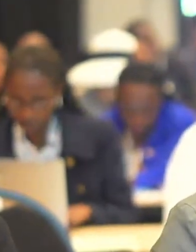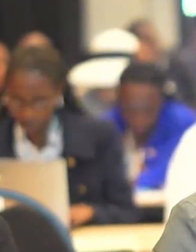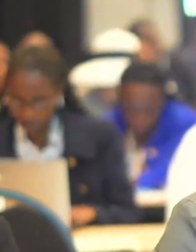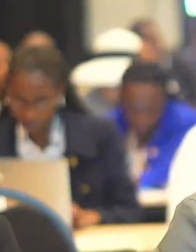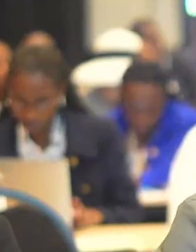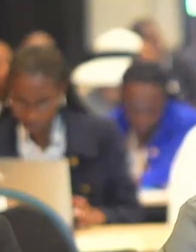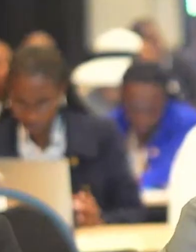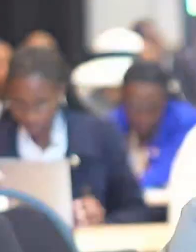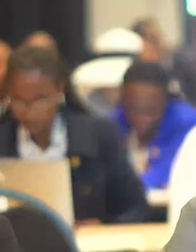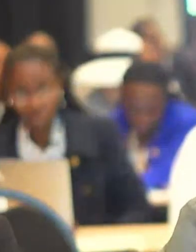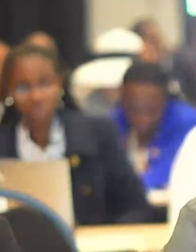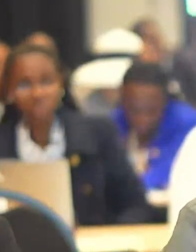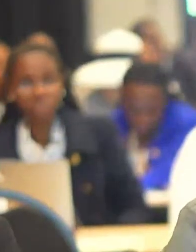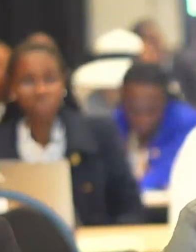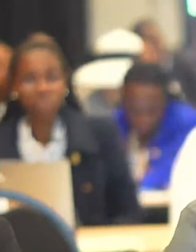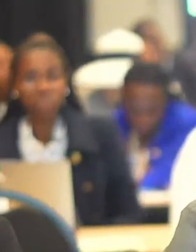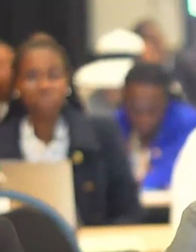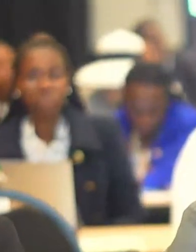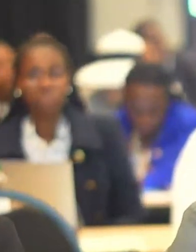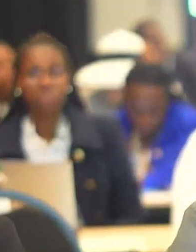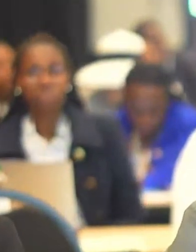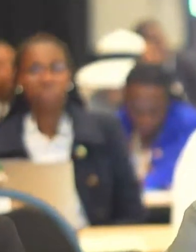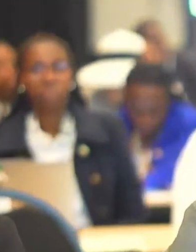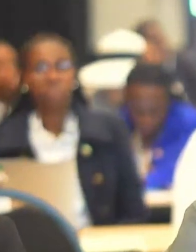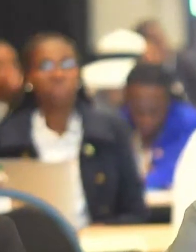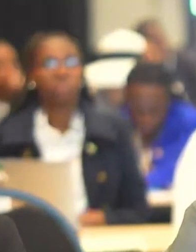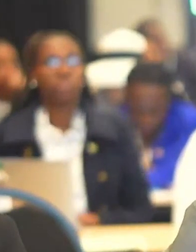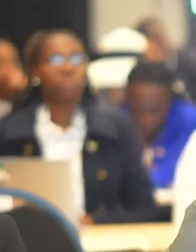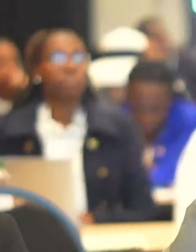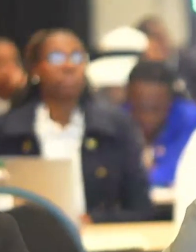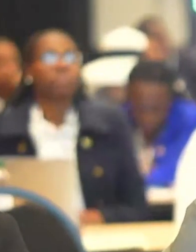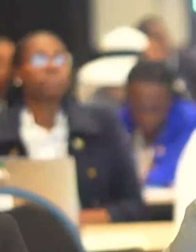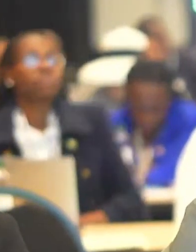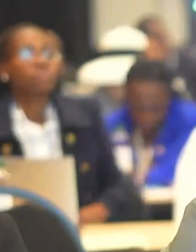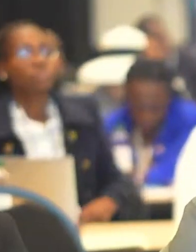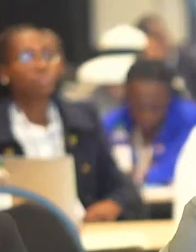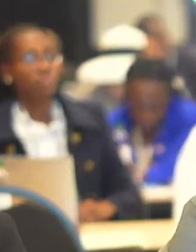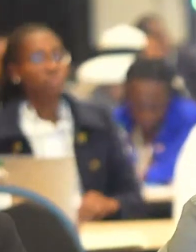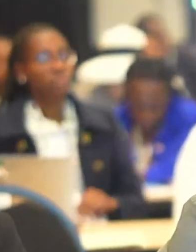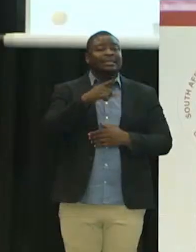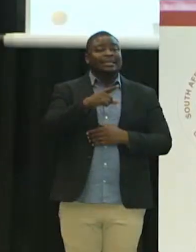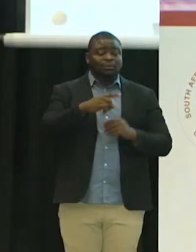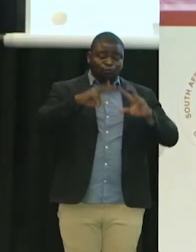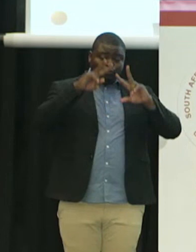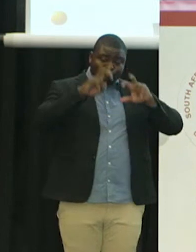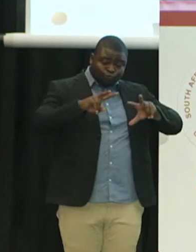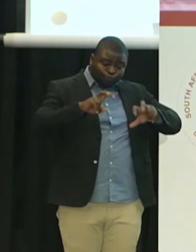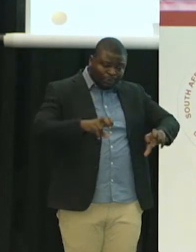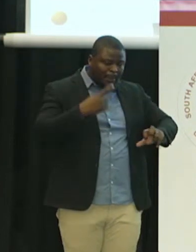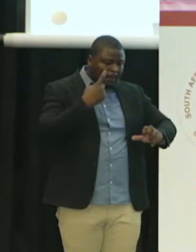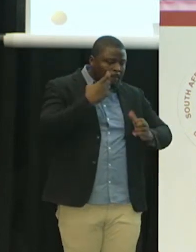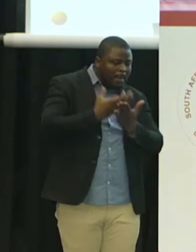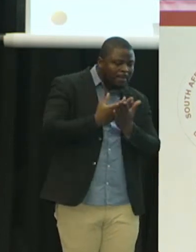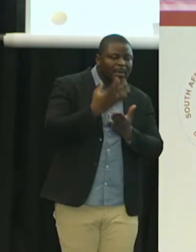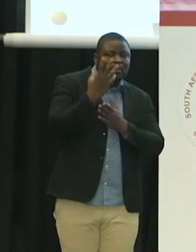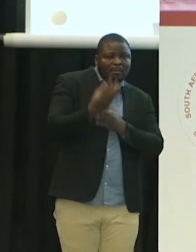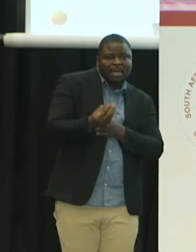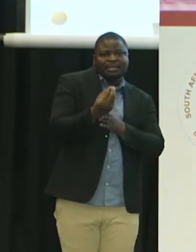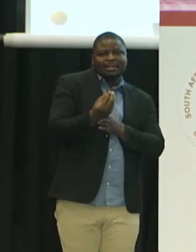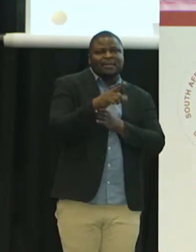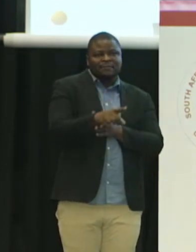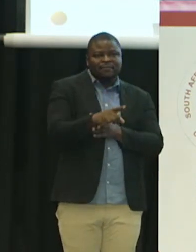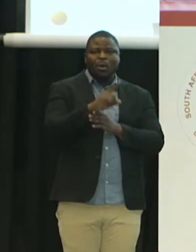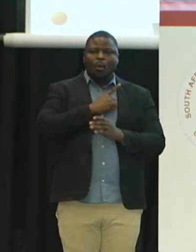mentioned the fact that we need a well-defined evidence based package of